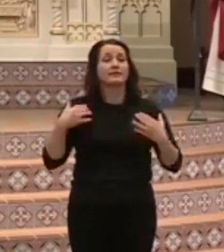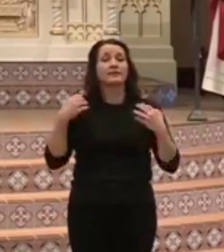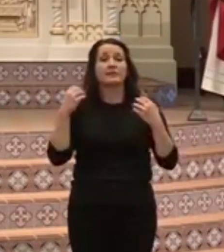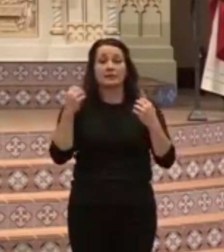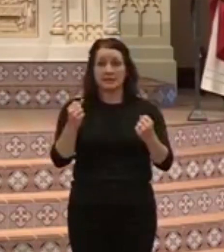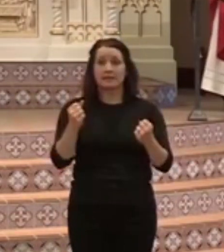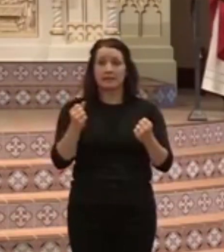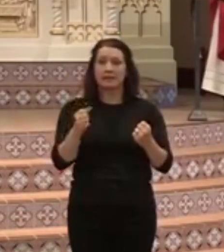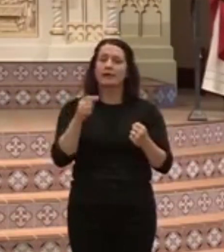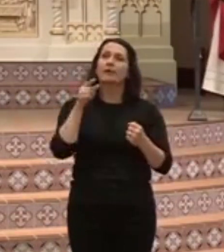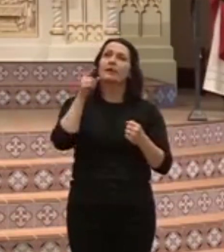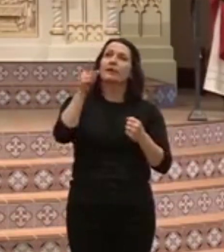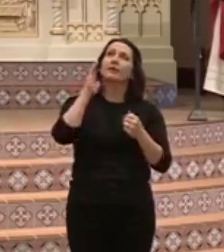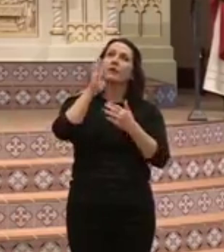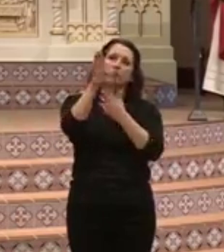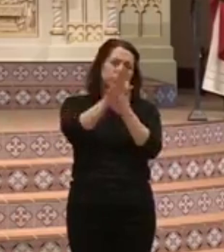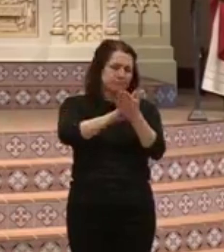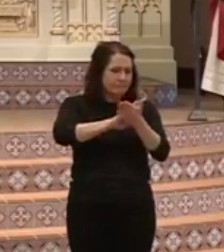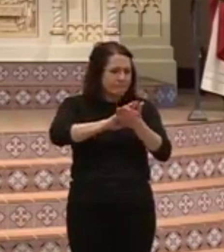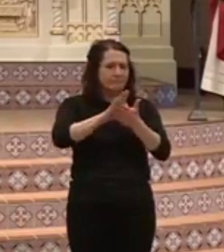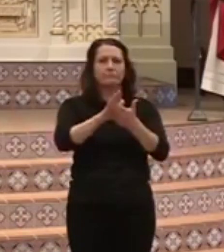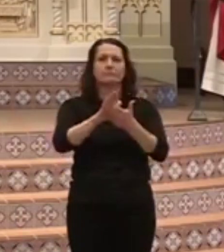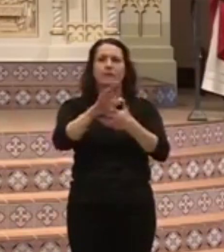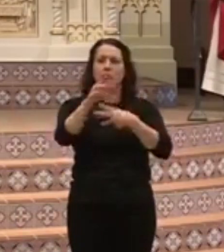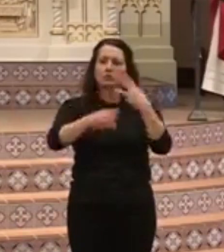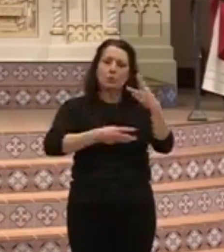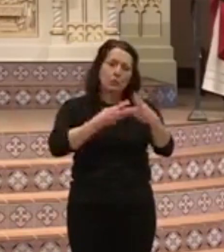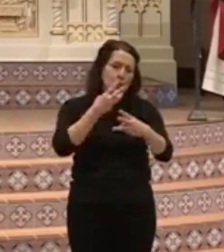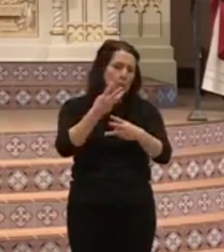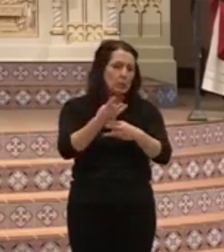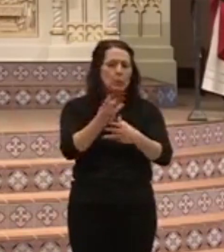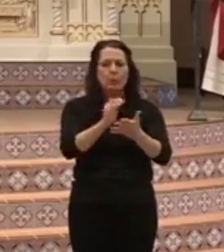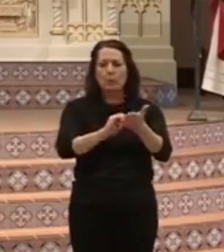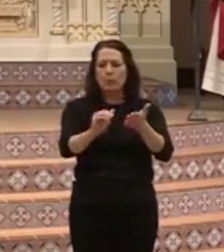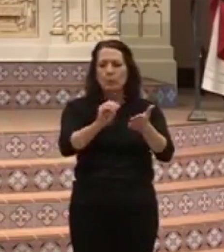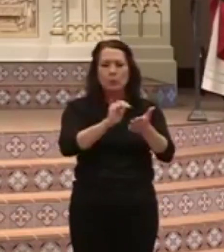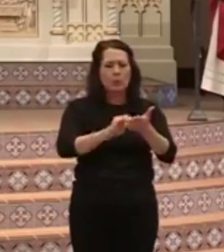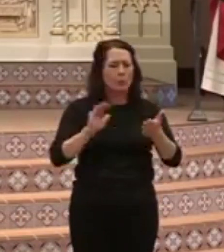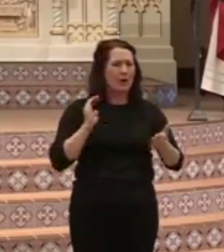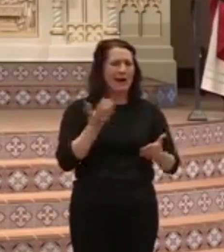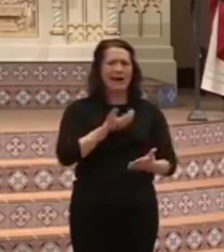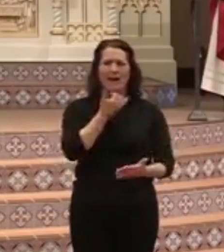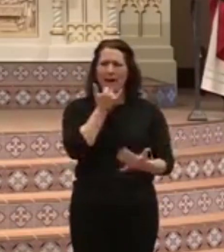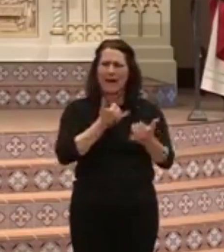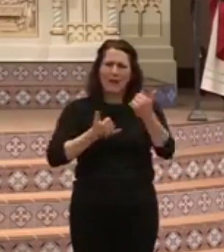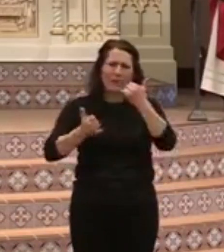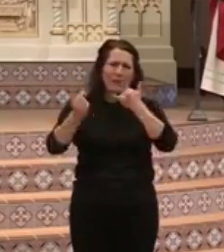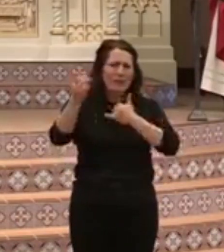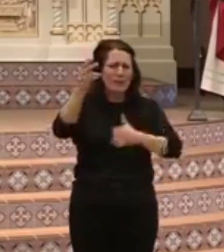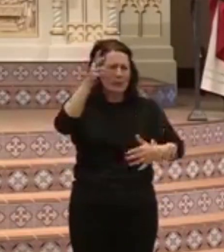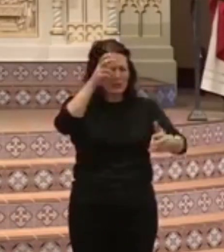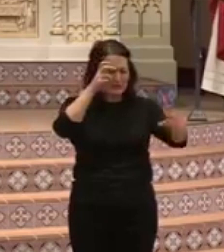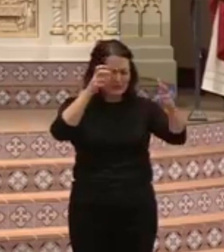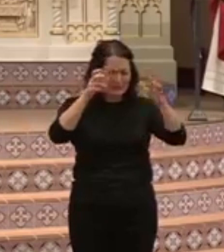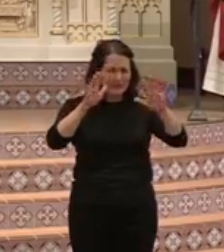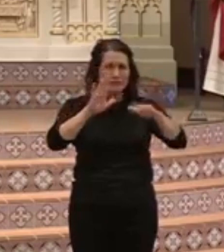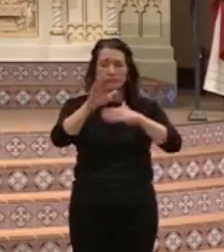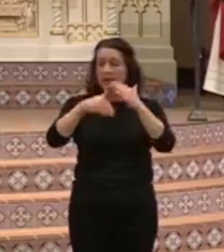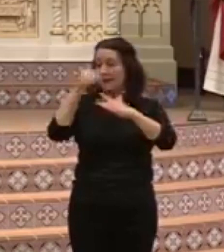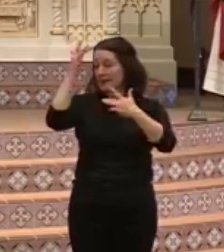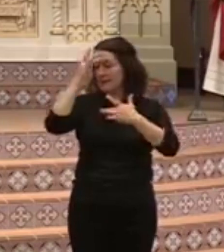that He may cleanse the world of all errors, banish